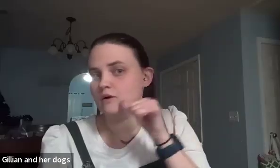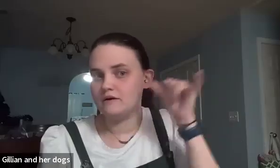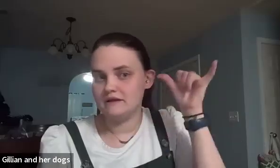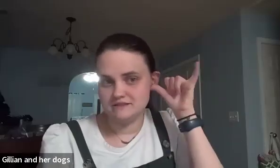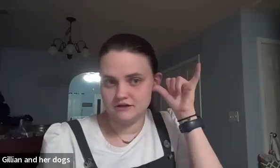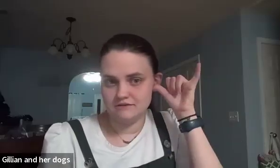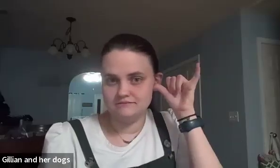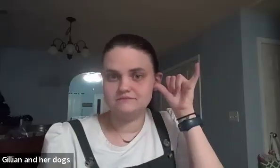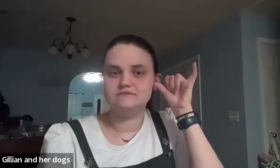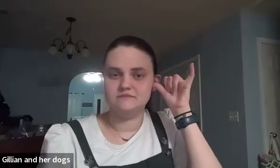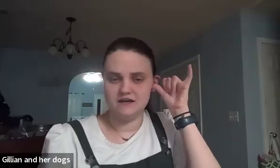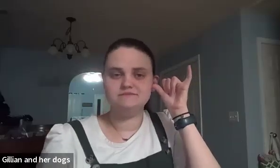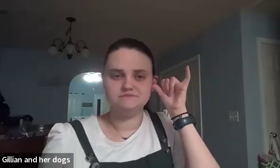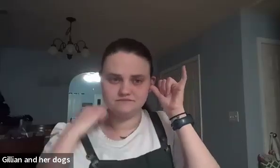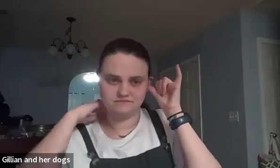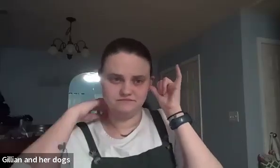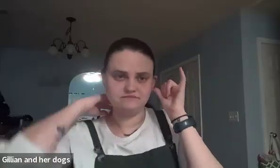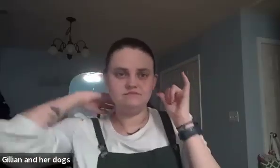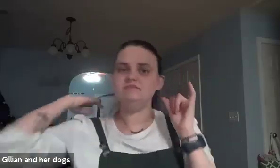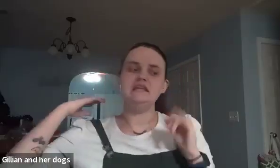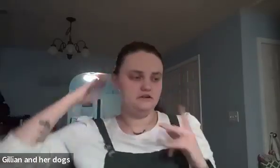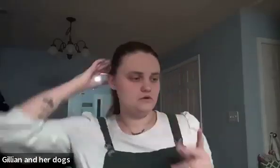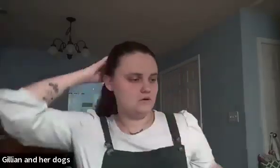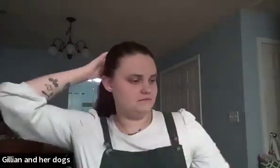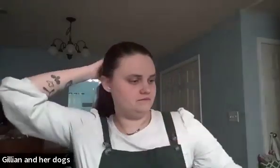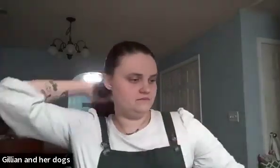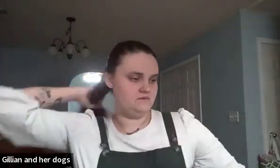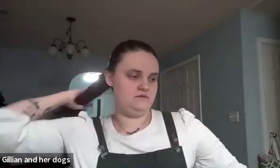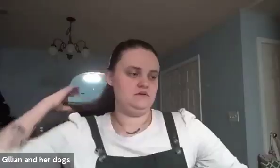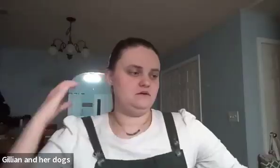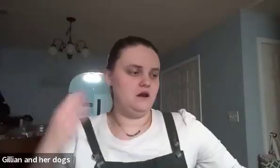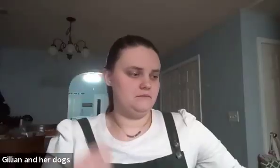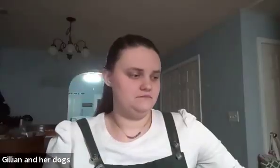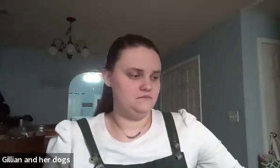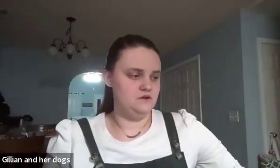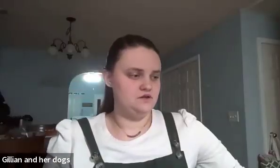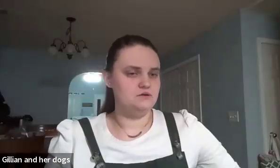or yesterday. Okay. Either one. Okay.